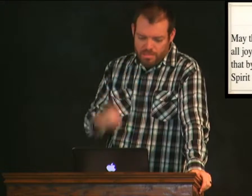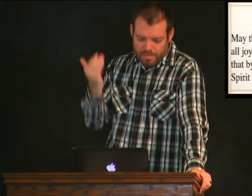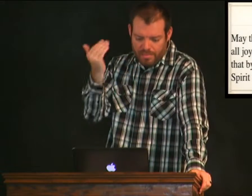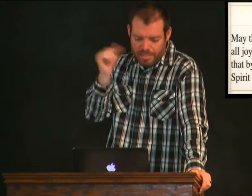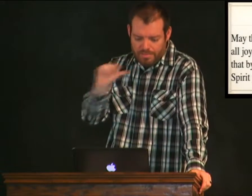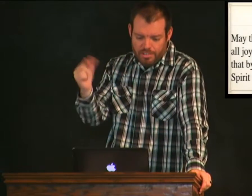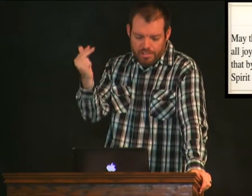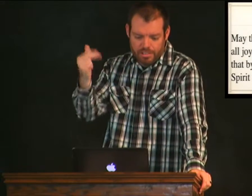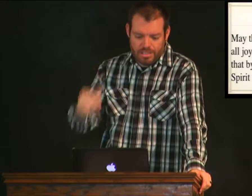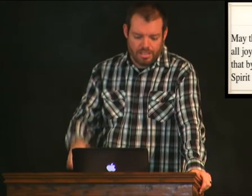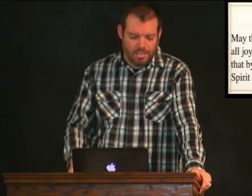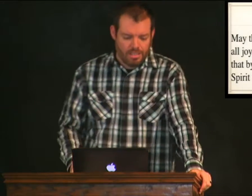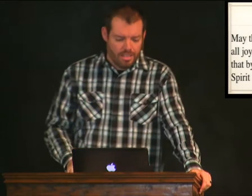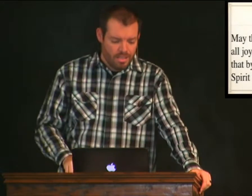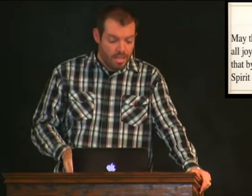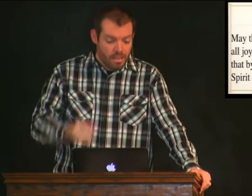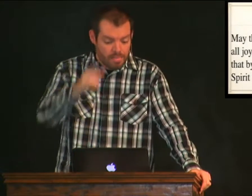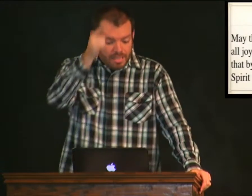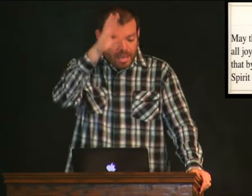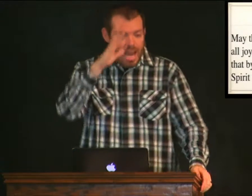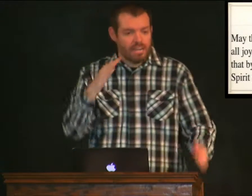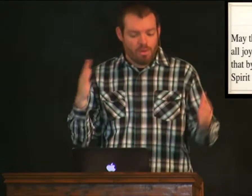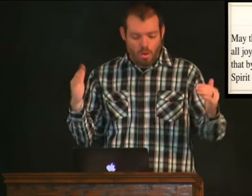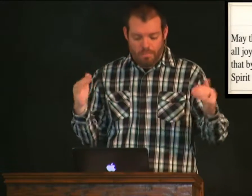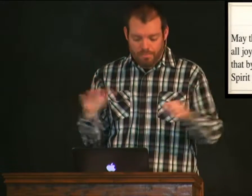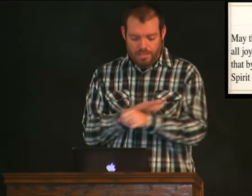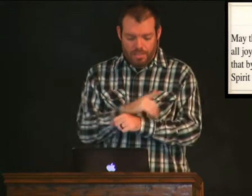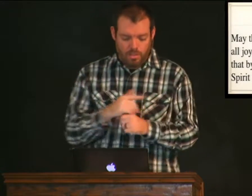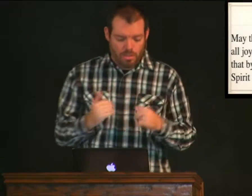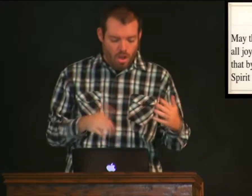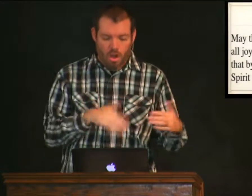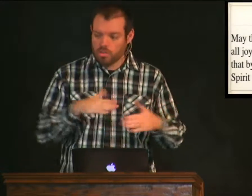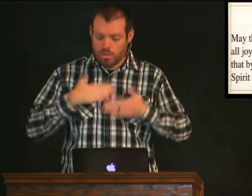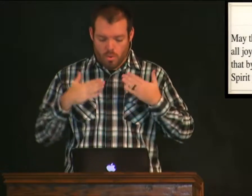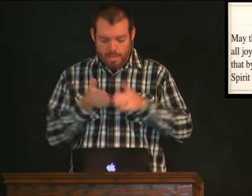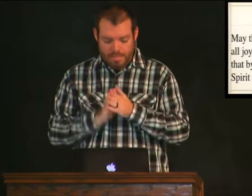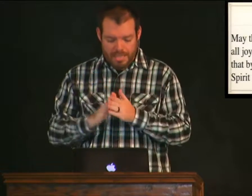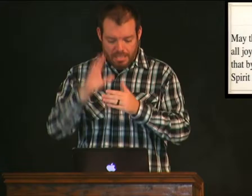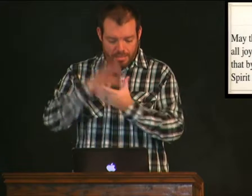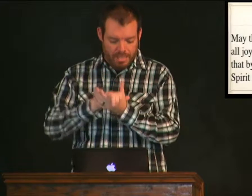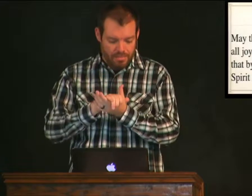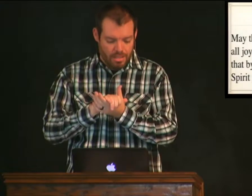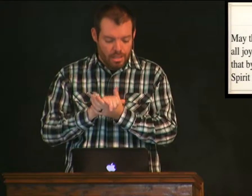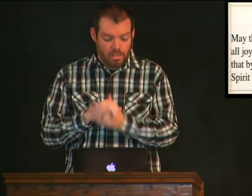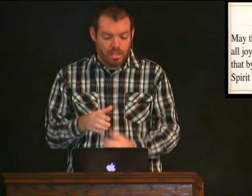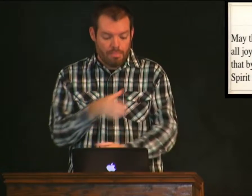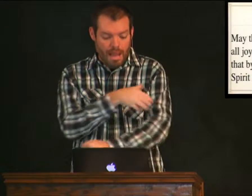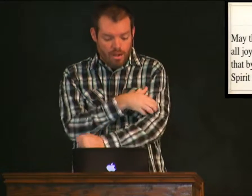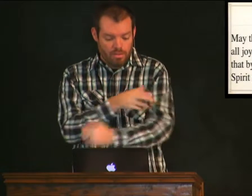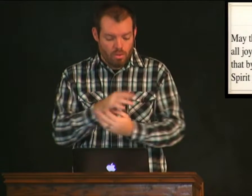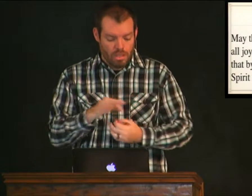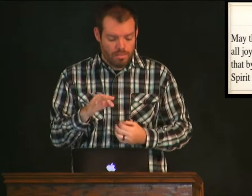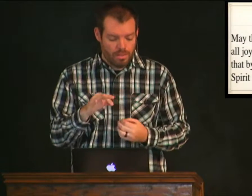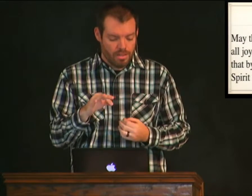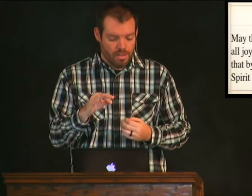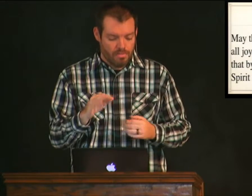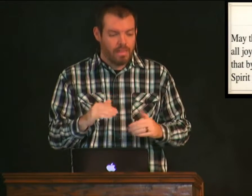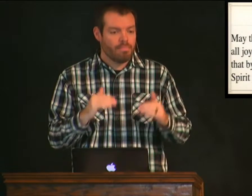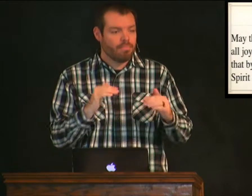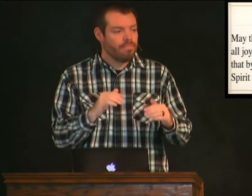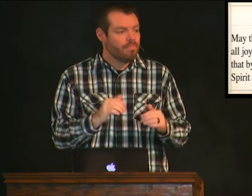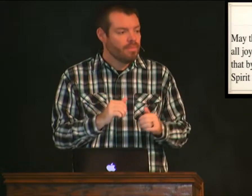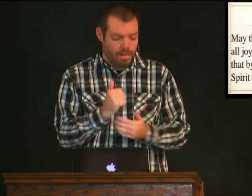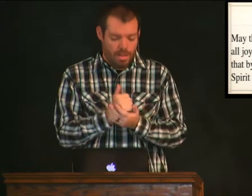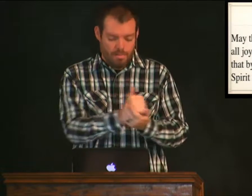Romans chapter 15, verse 13. May the God of hope fill you with all joy, peace, and believing, so the power of the Holy Spirit